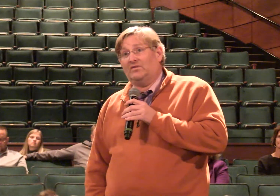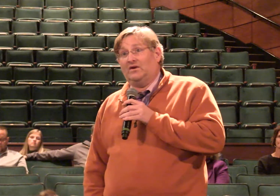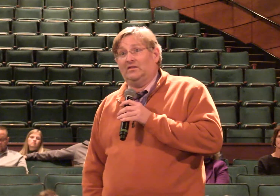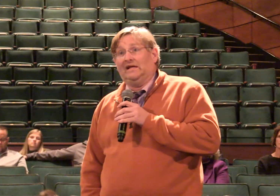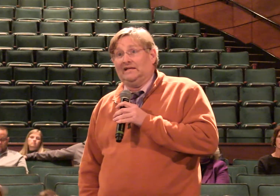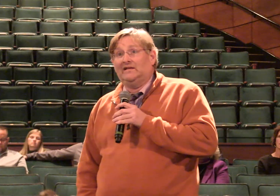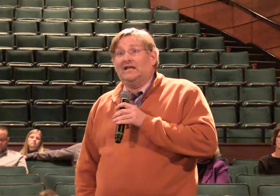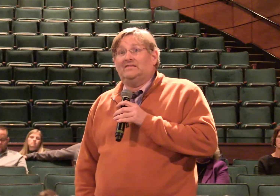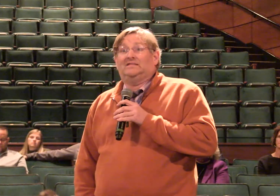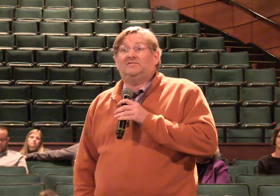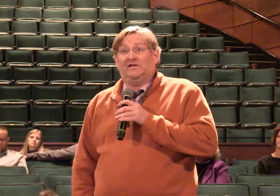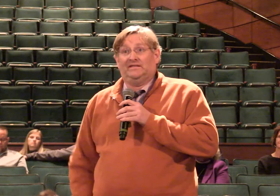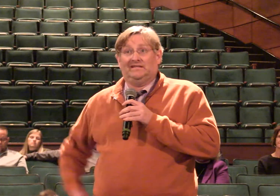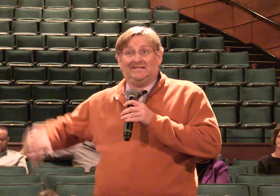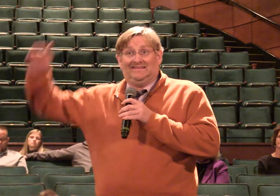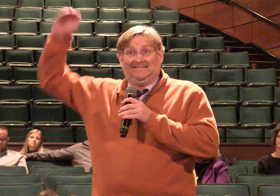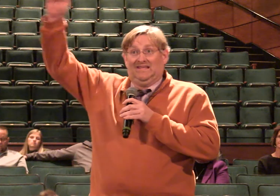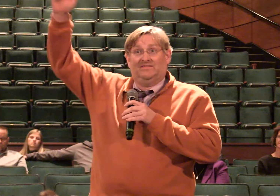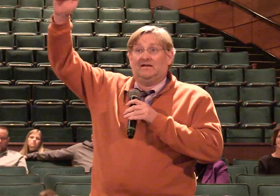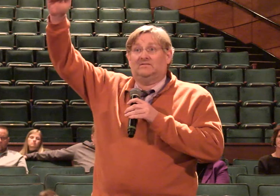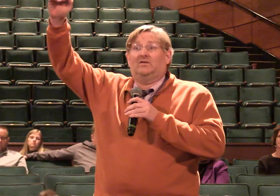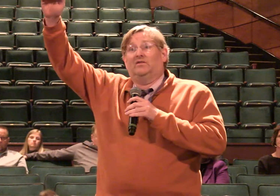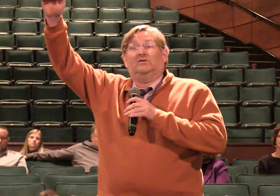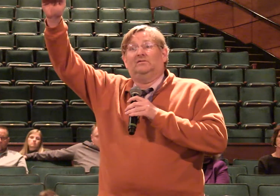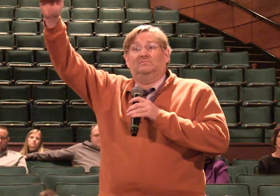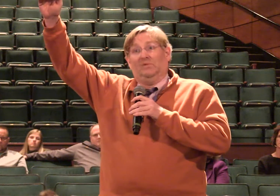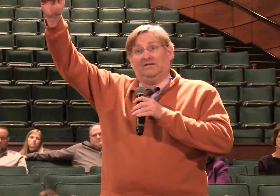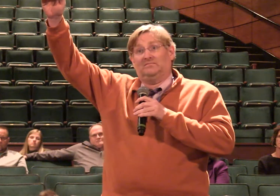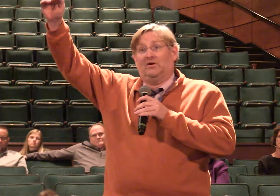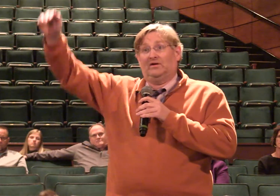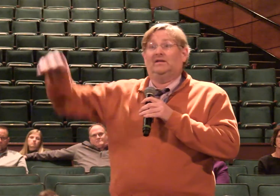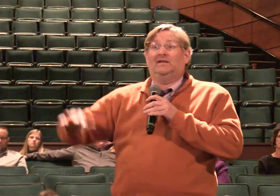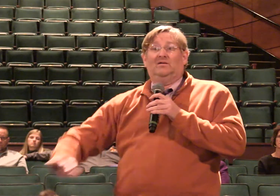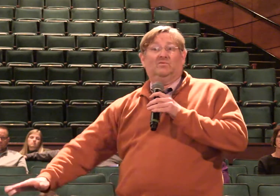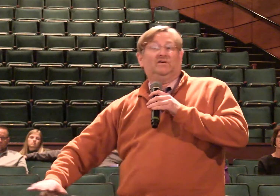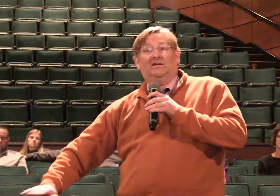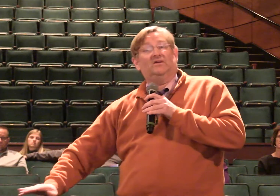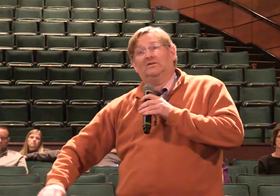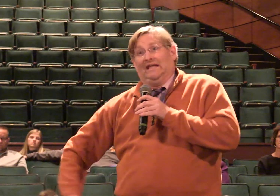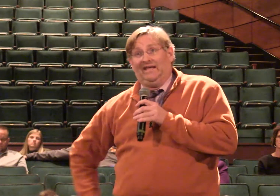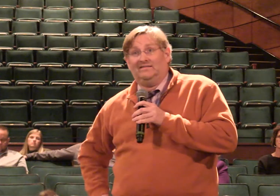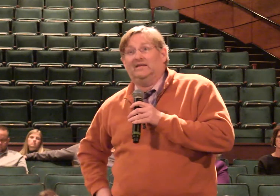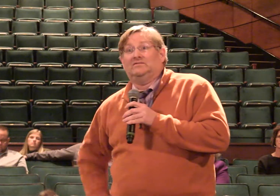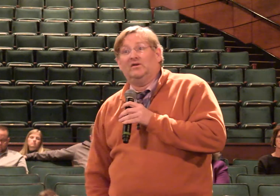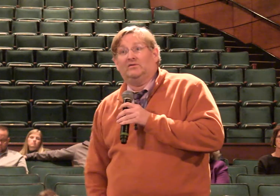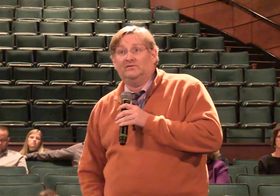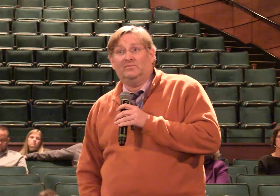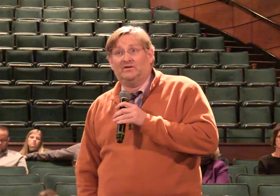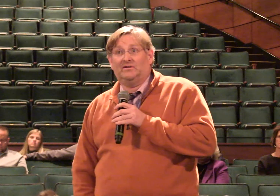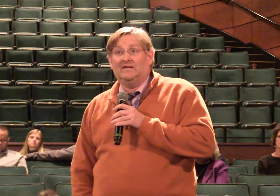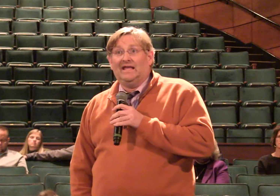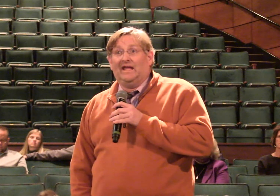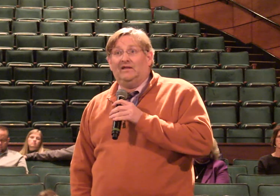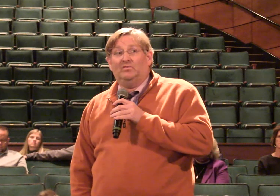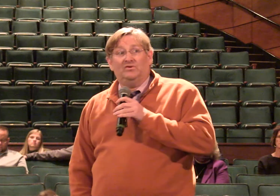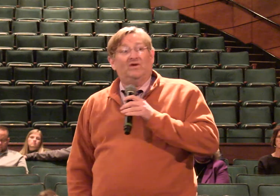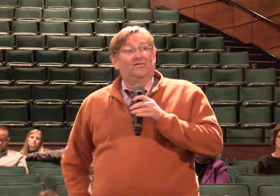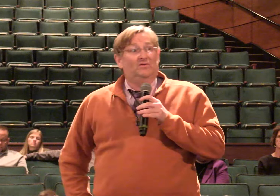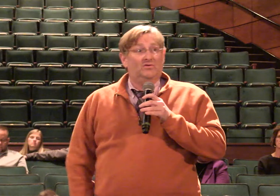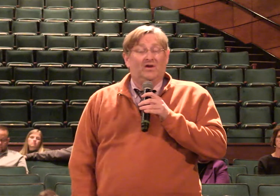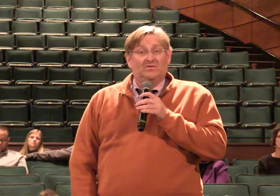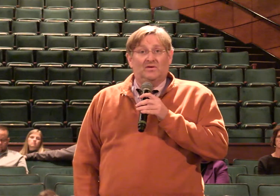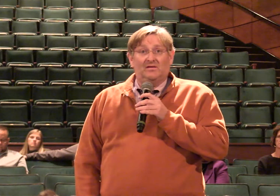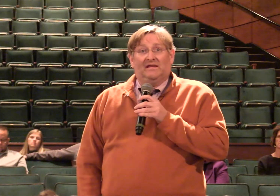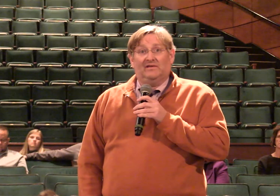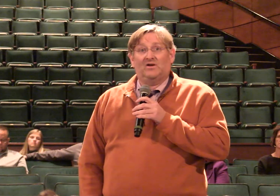Virginia, North Carolina, that's funding is at the $10,000 plus mark, and we're down here at the $8,000 mark. And when you